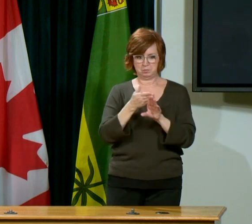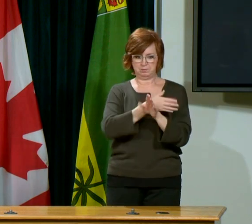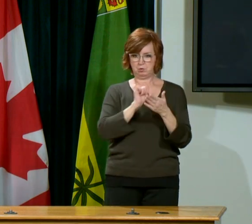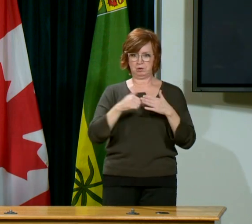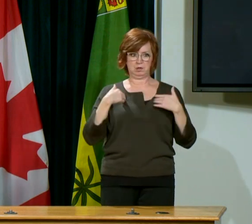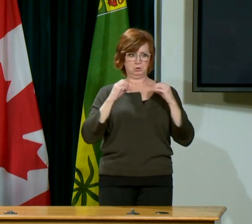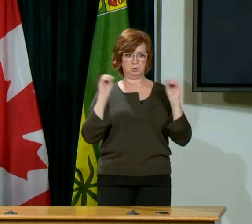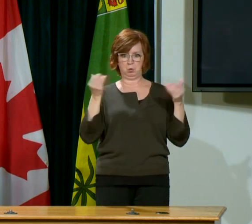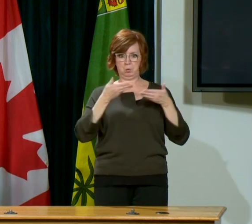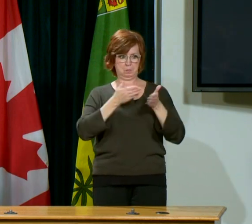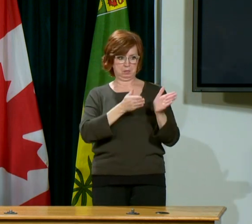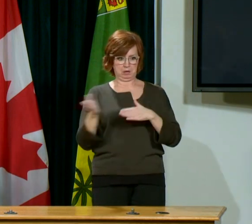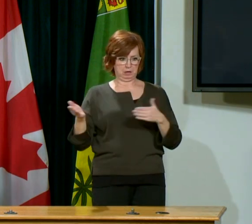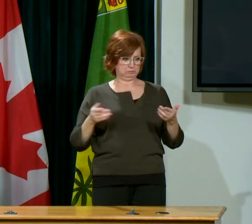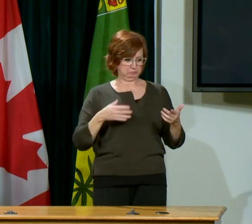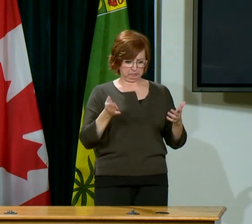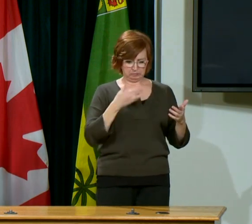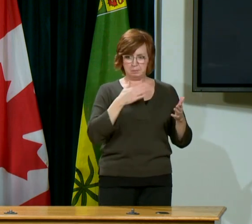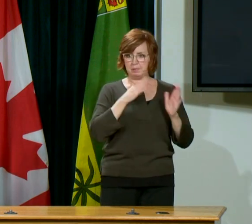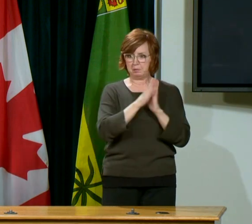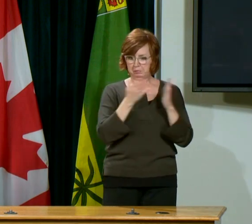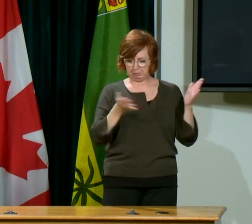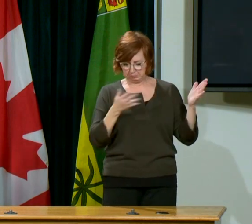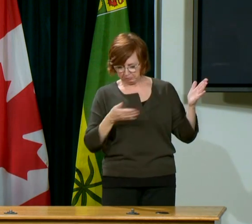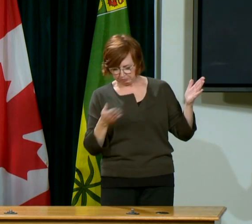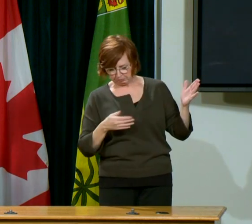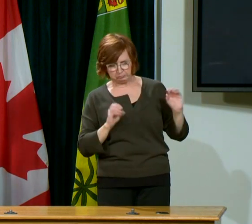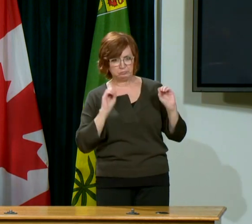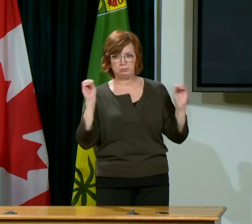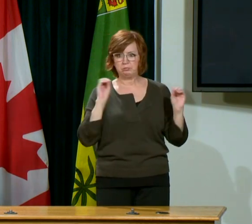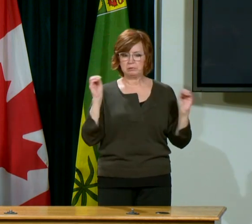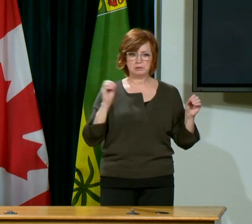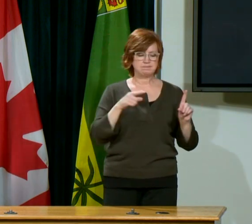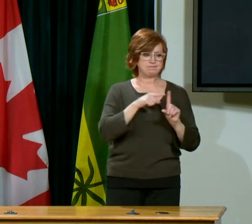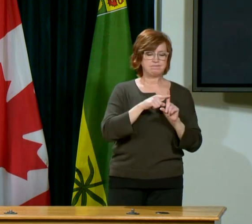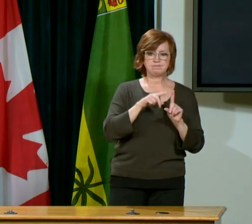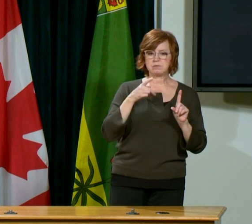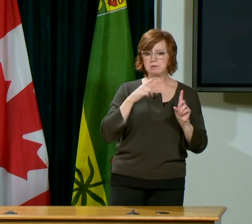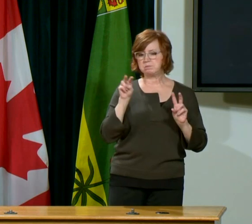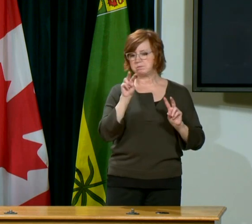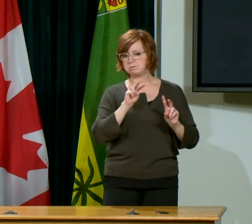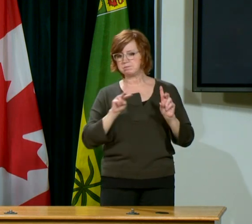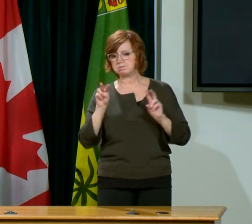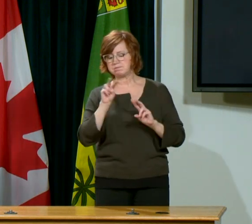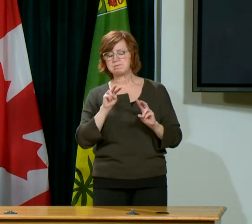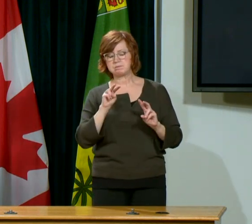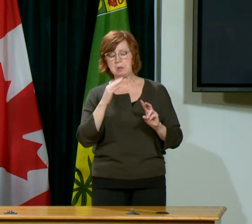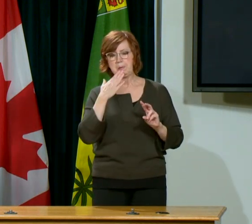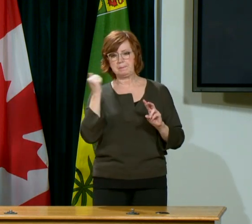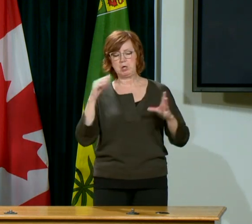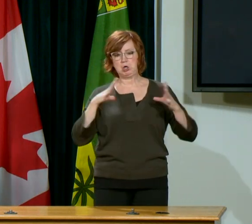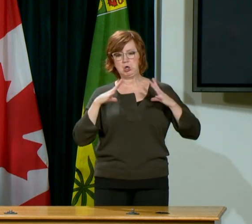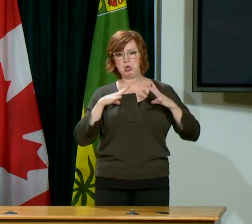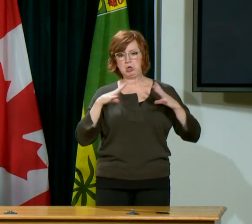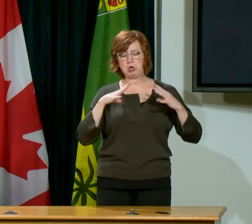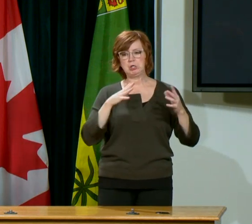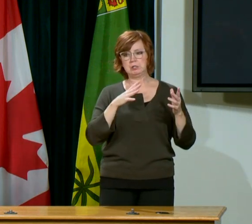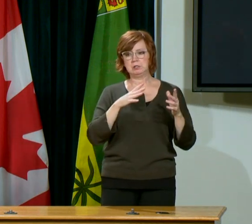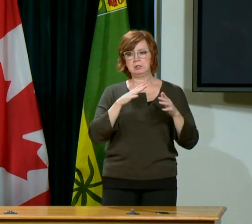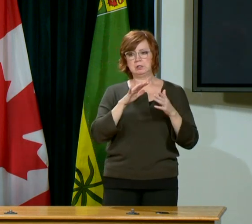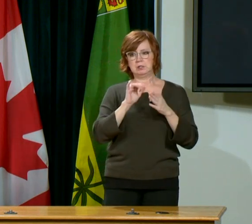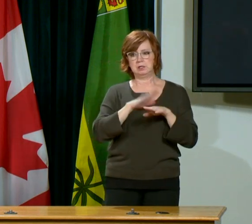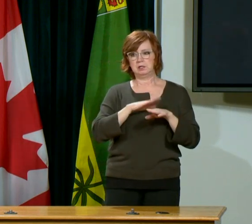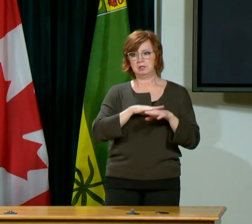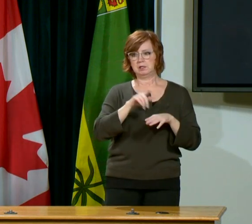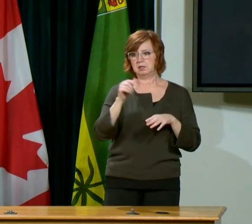health inspector felt that if they're not going to be able to do that, that it does put people at risk. And that's why the advice was provided.